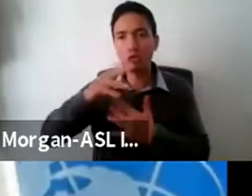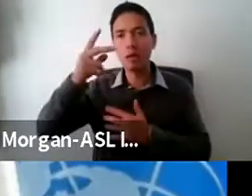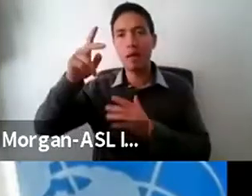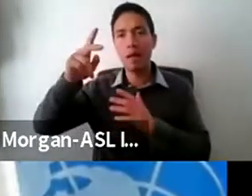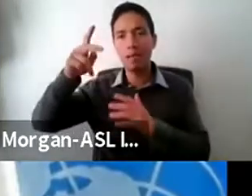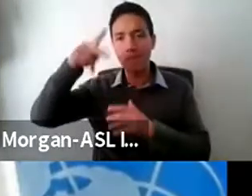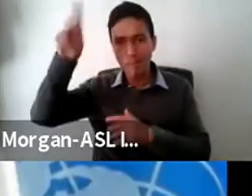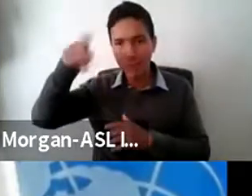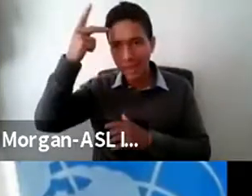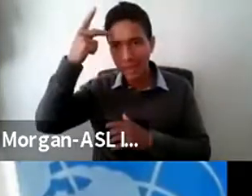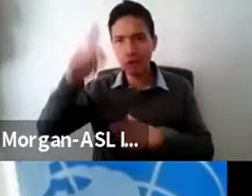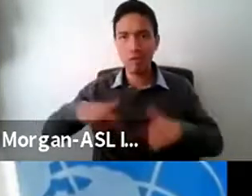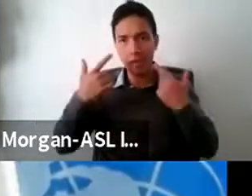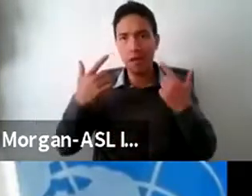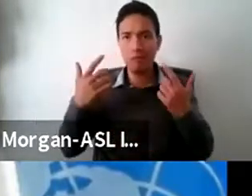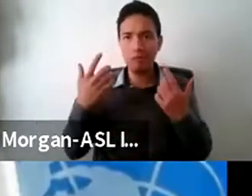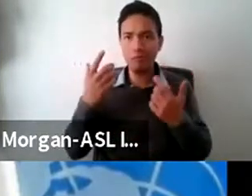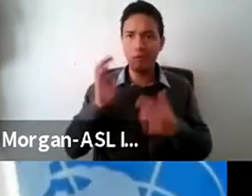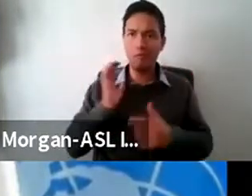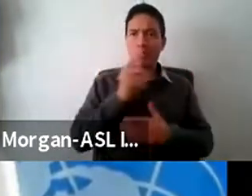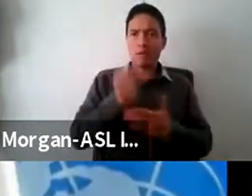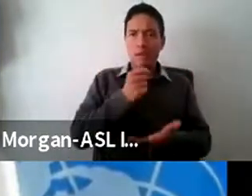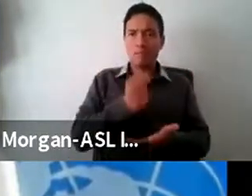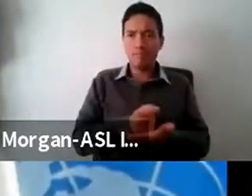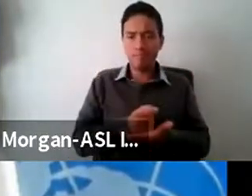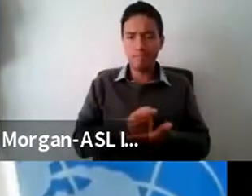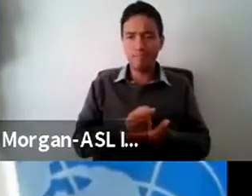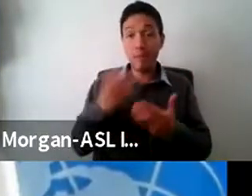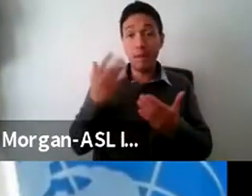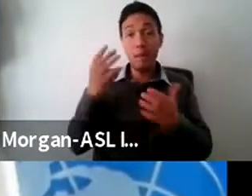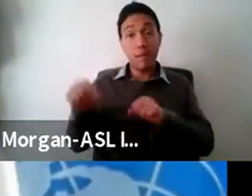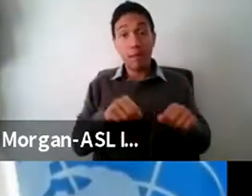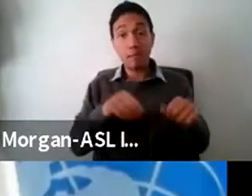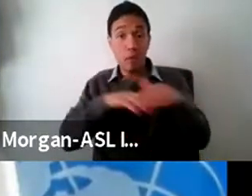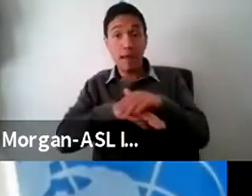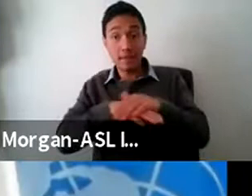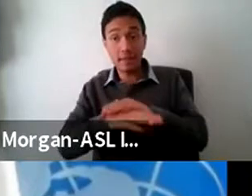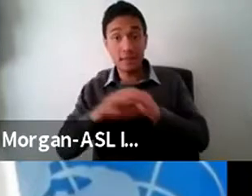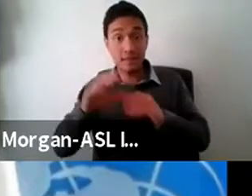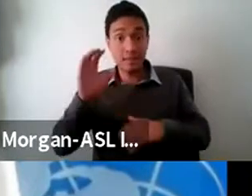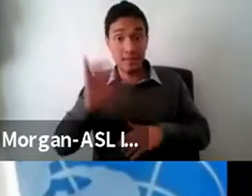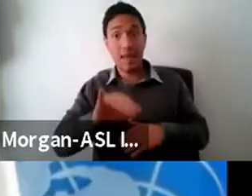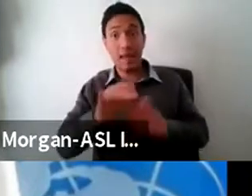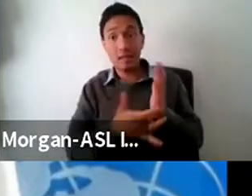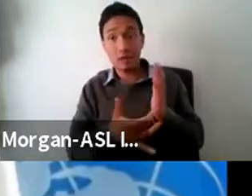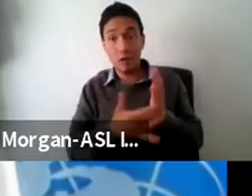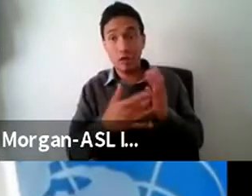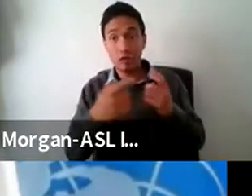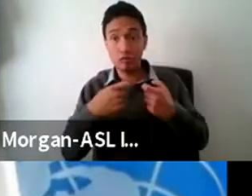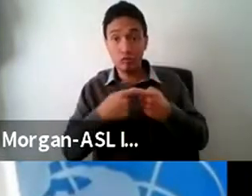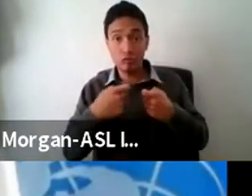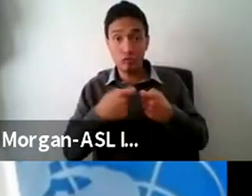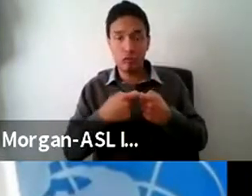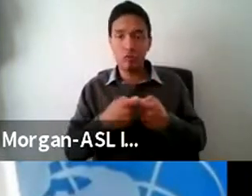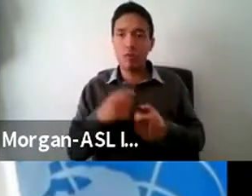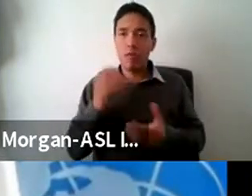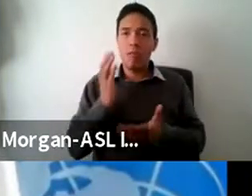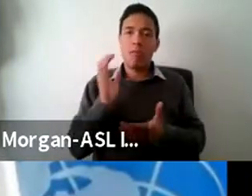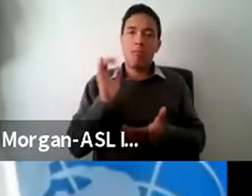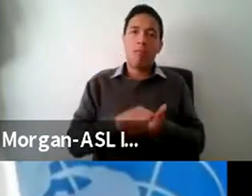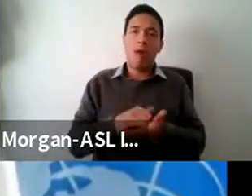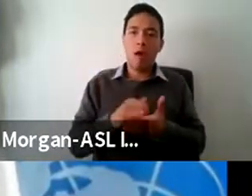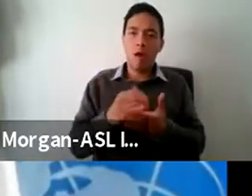times. Access to this technology is part of a healthy agent that we must provide to